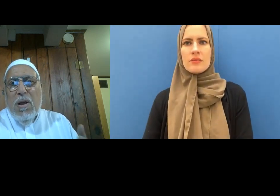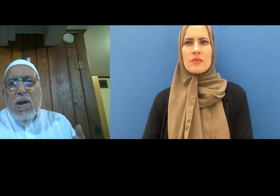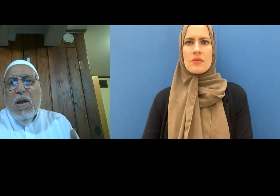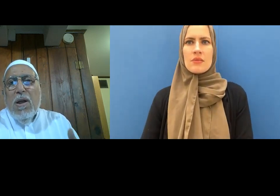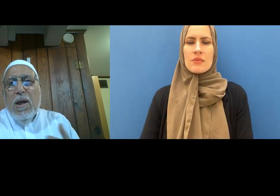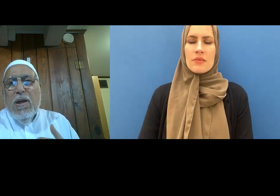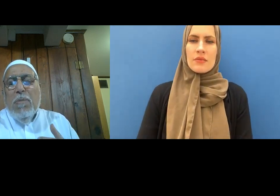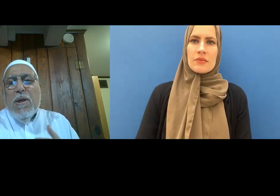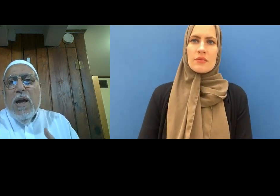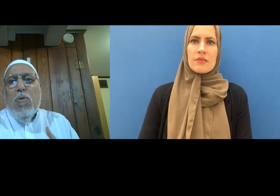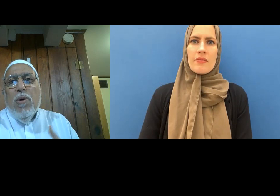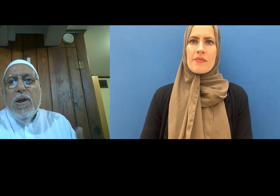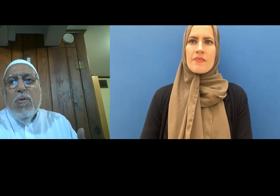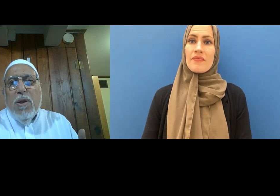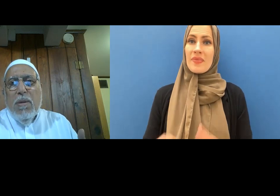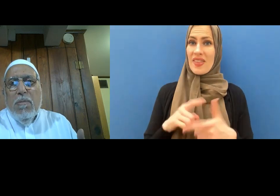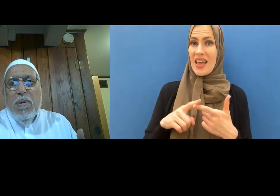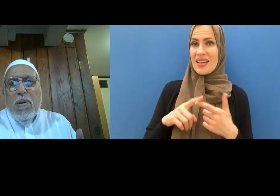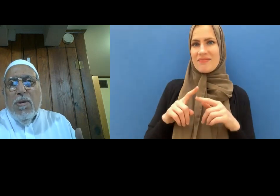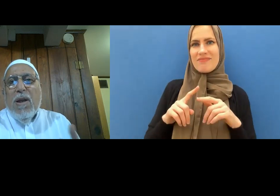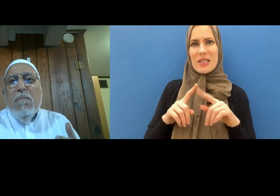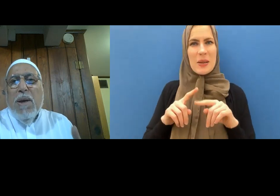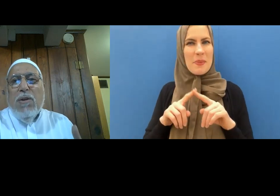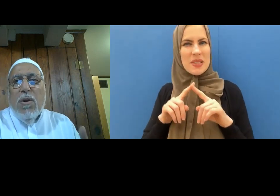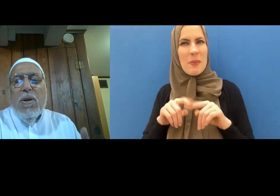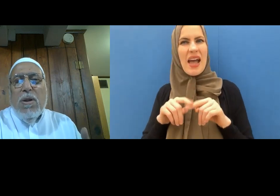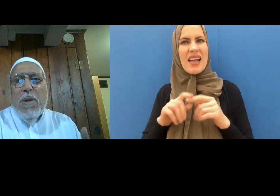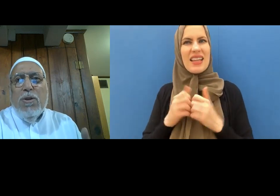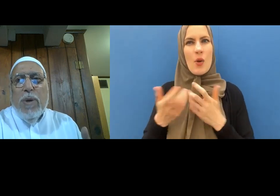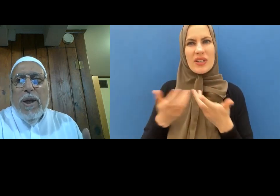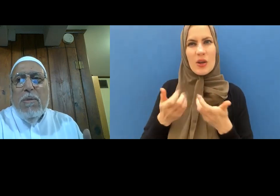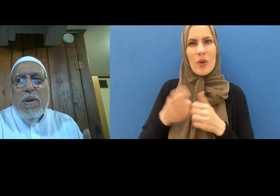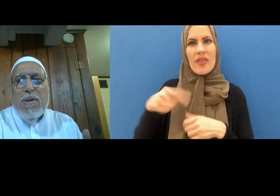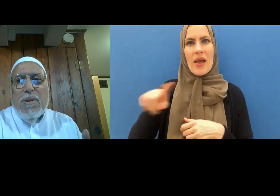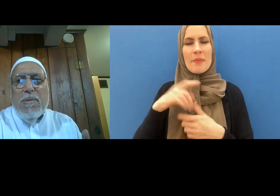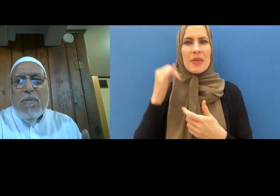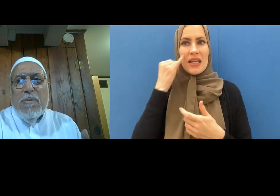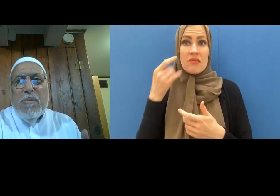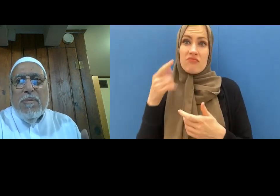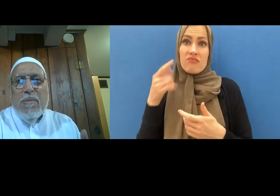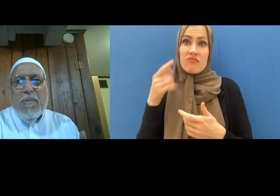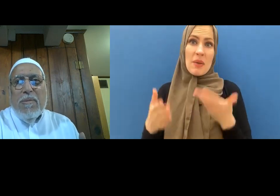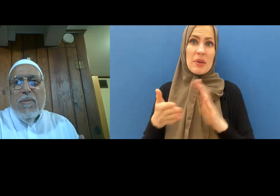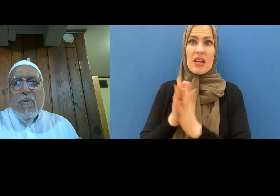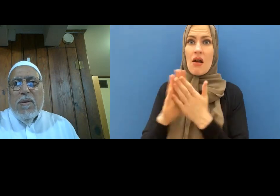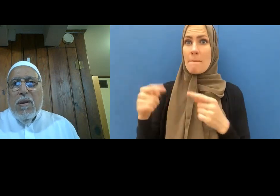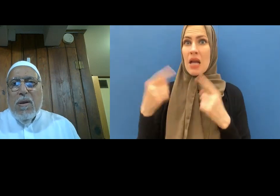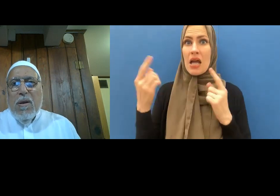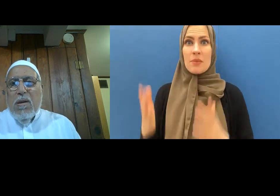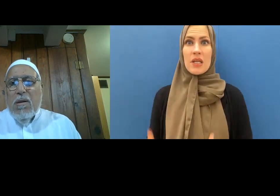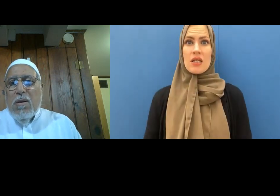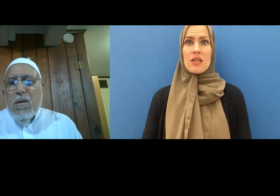Then it depends how we deal with them that may turn them into enemies.